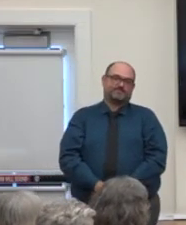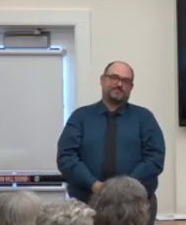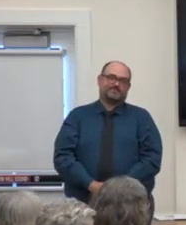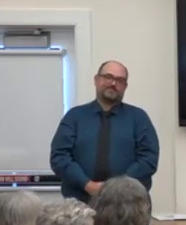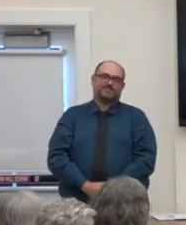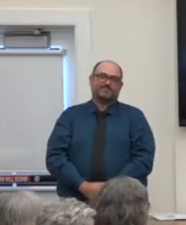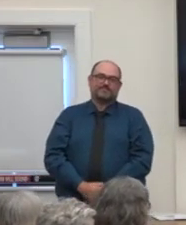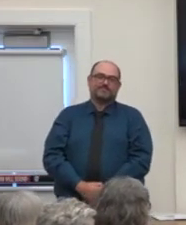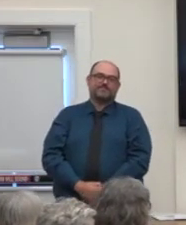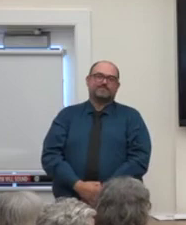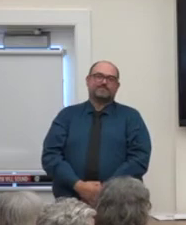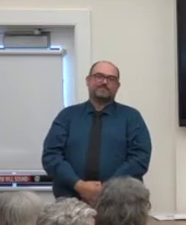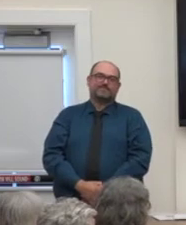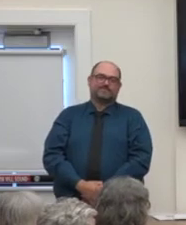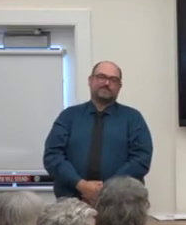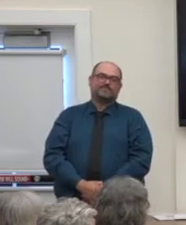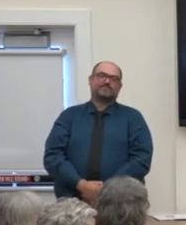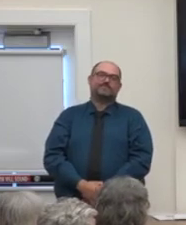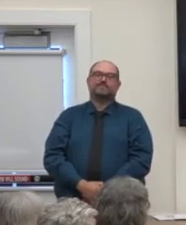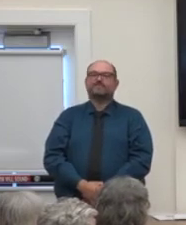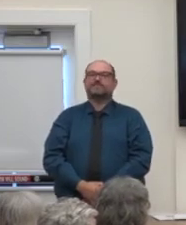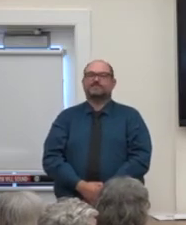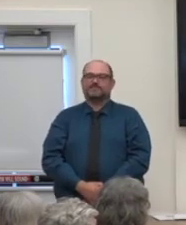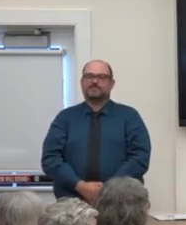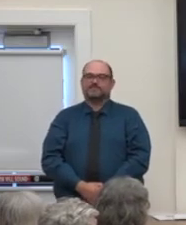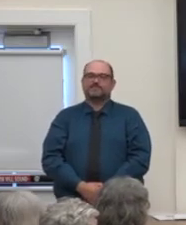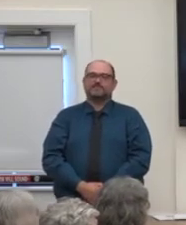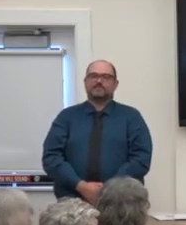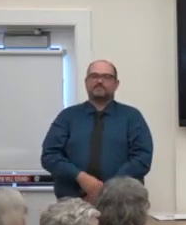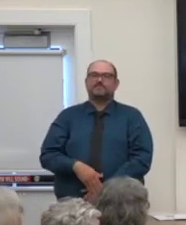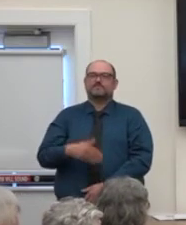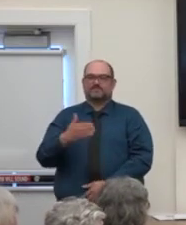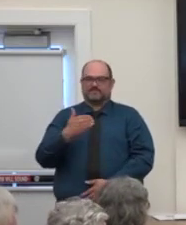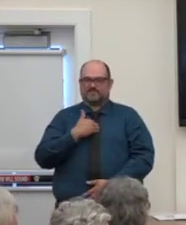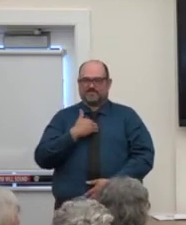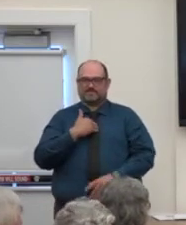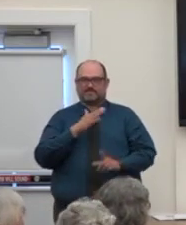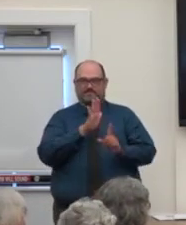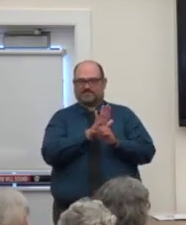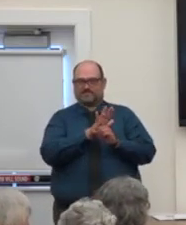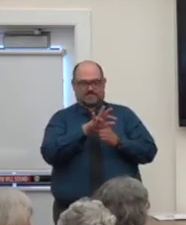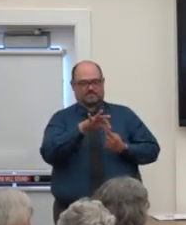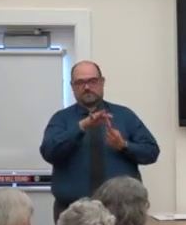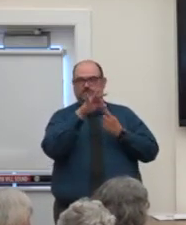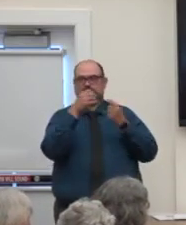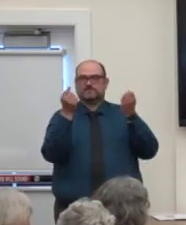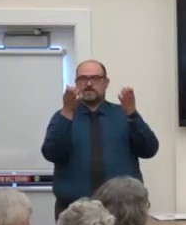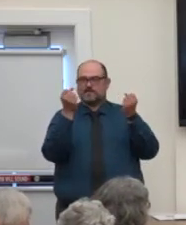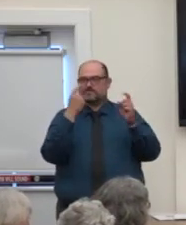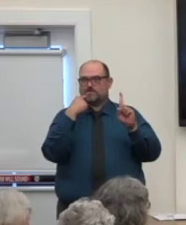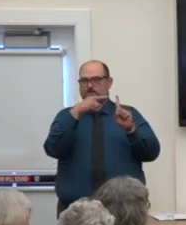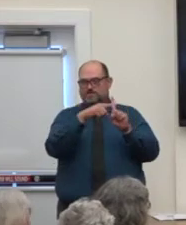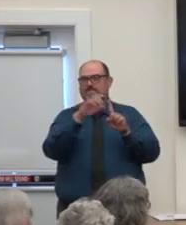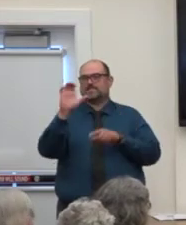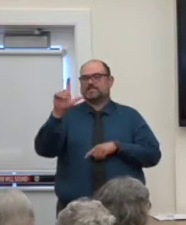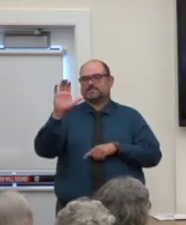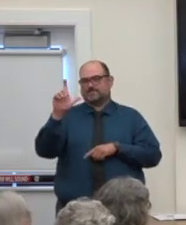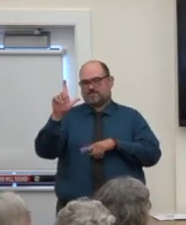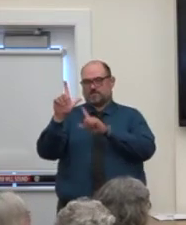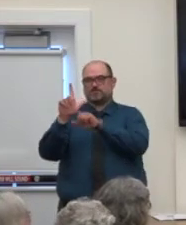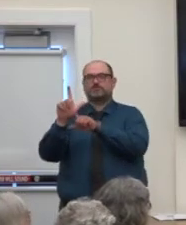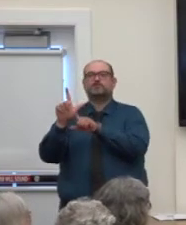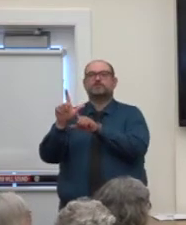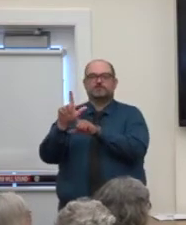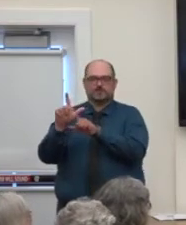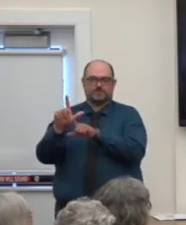There are special kinds of signs in sign language called classifiers, which are used to sort of as a pronoun